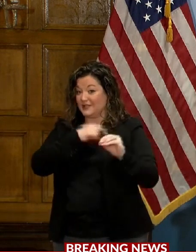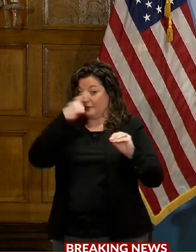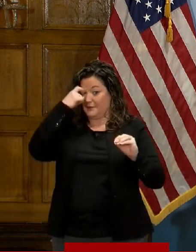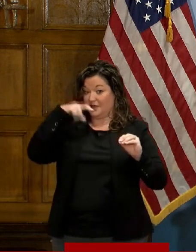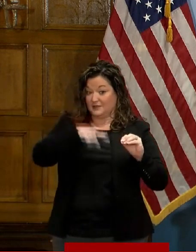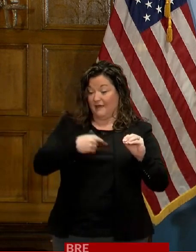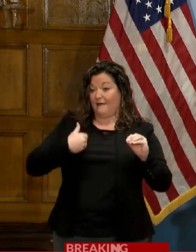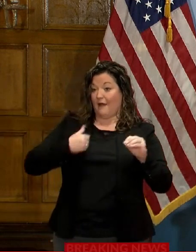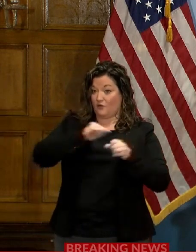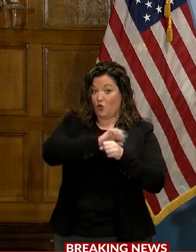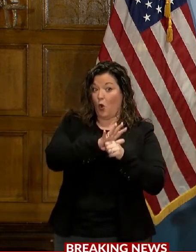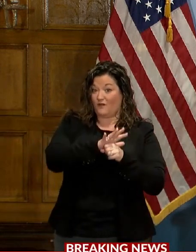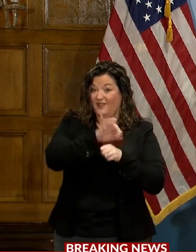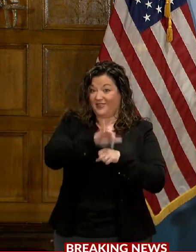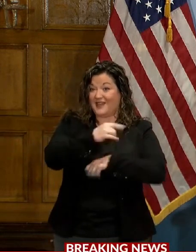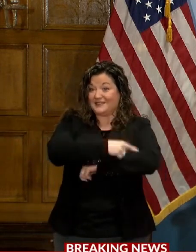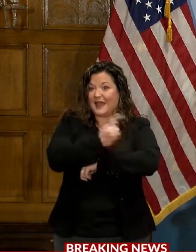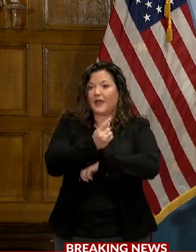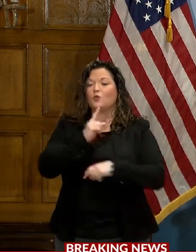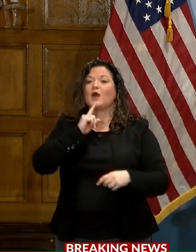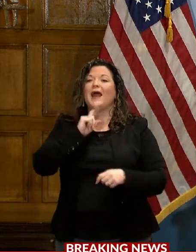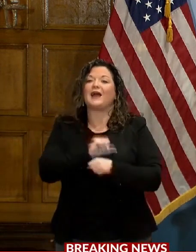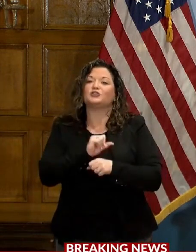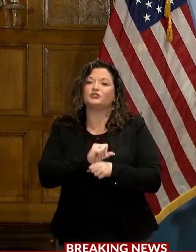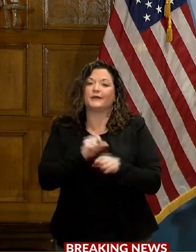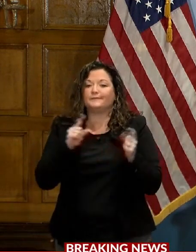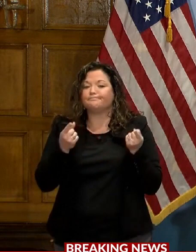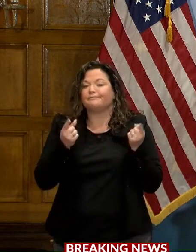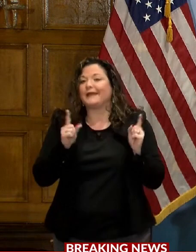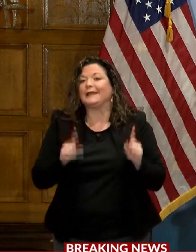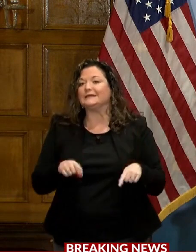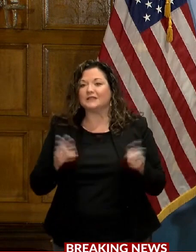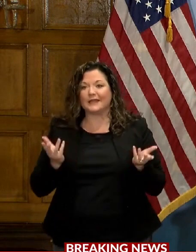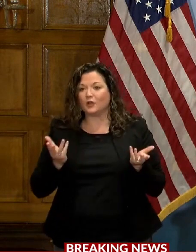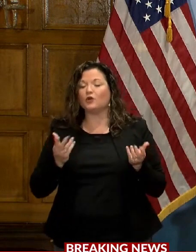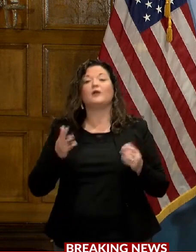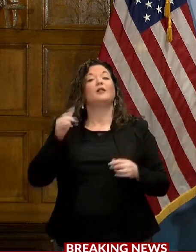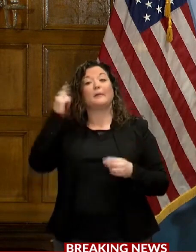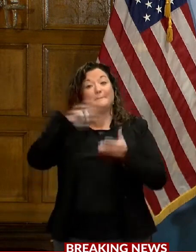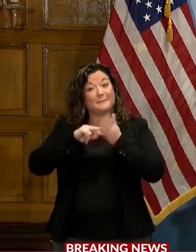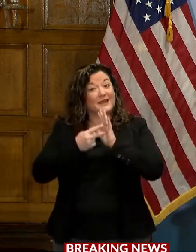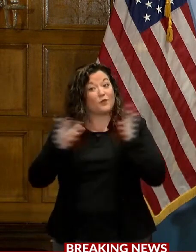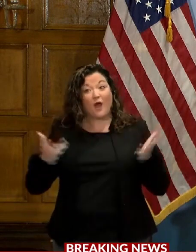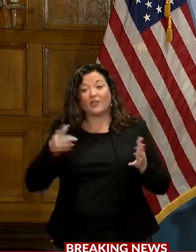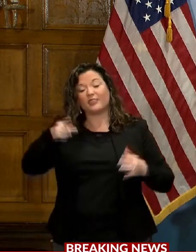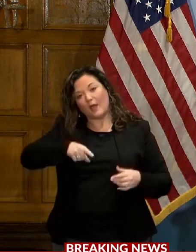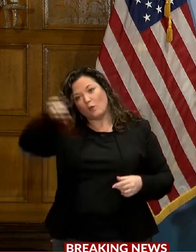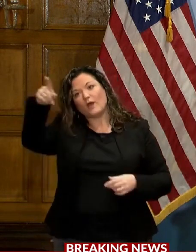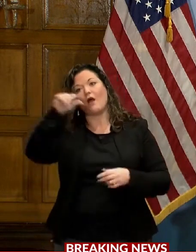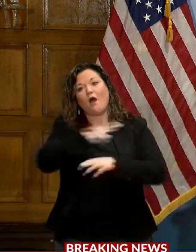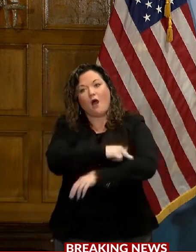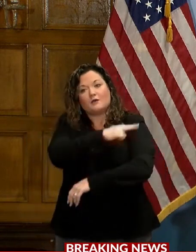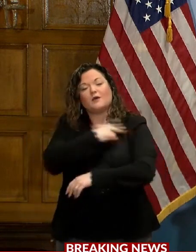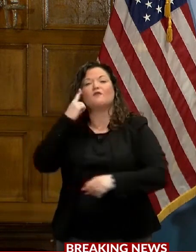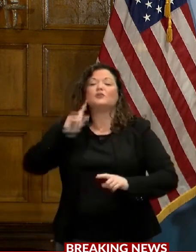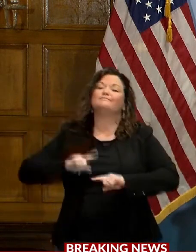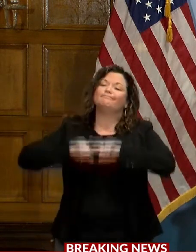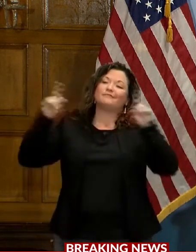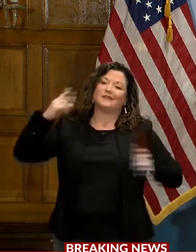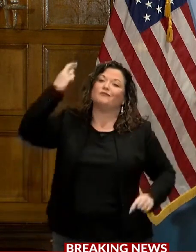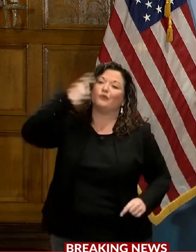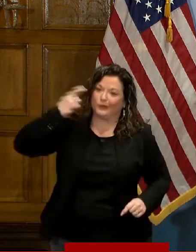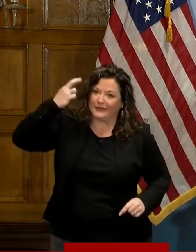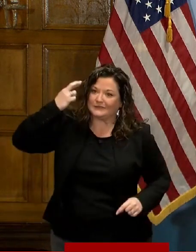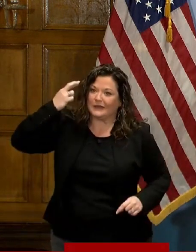in that day were actually incidental. In other words, they went to the hospital for another reason, and they